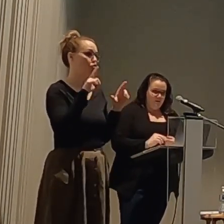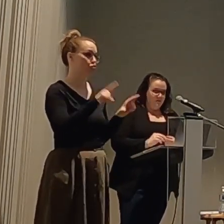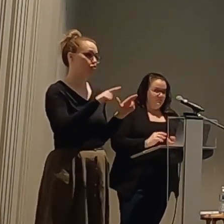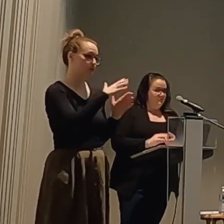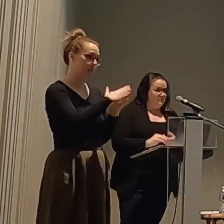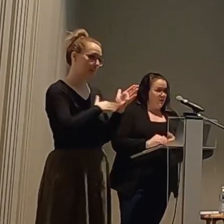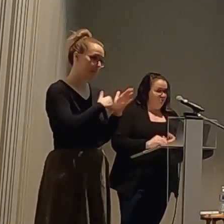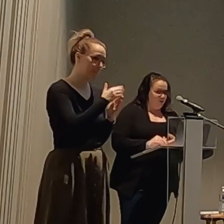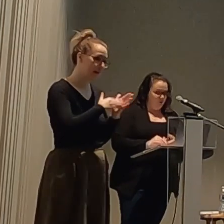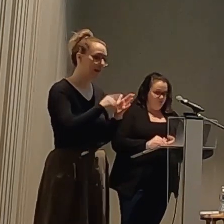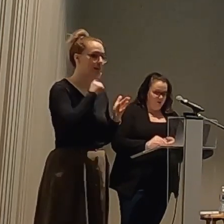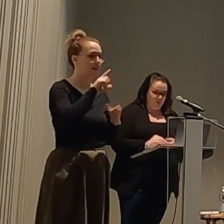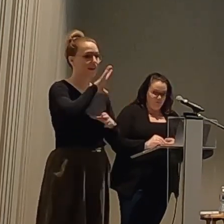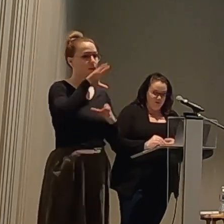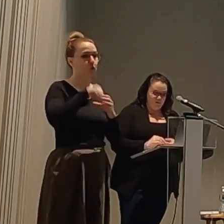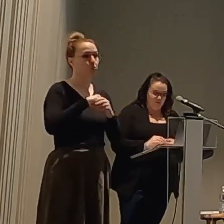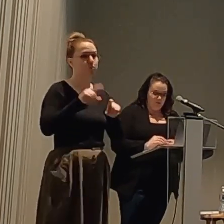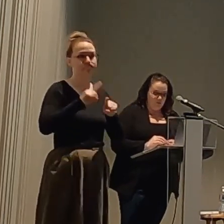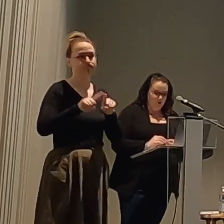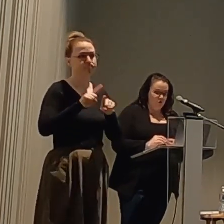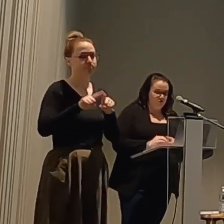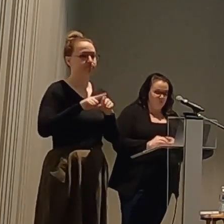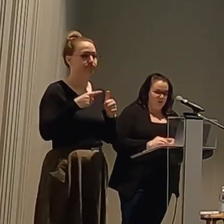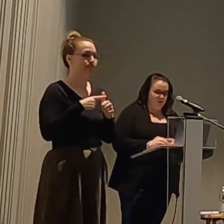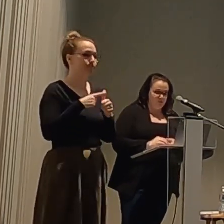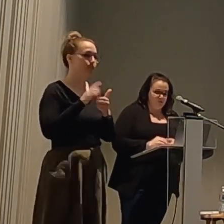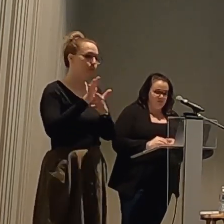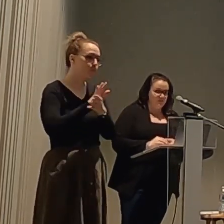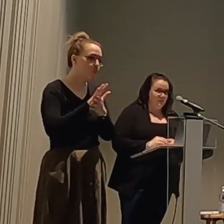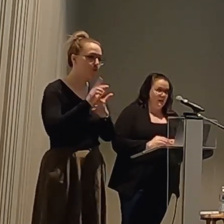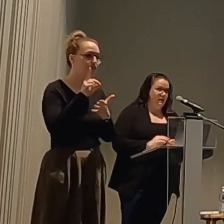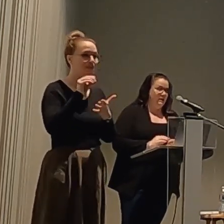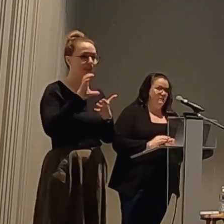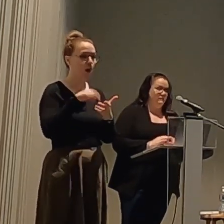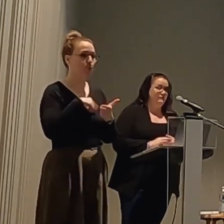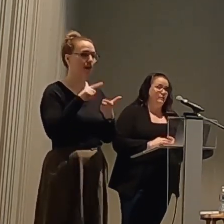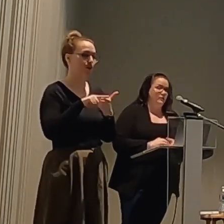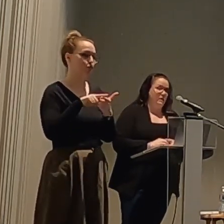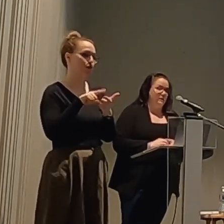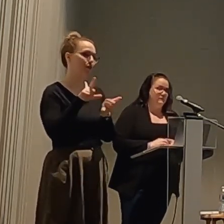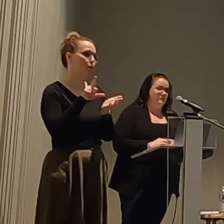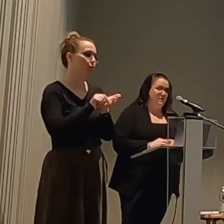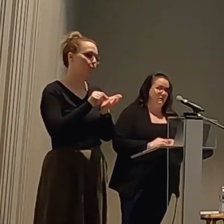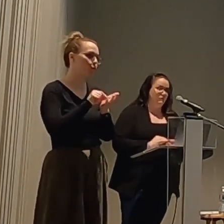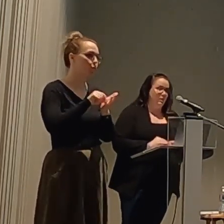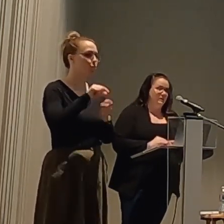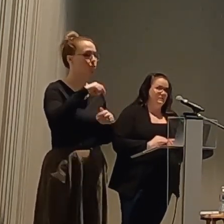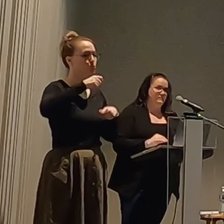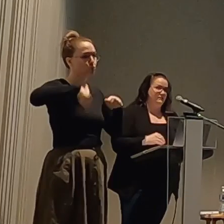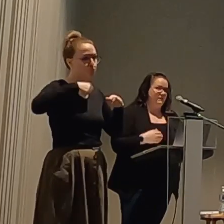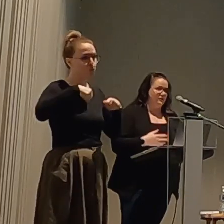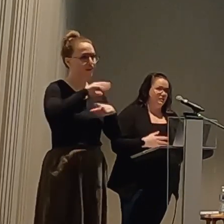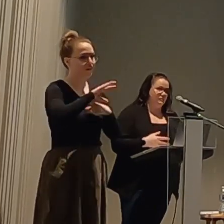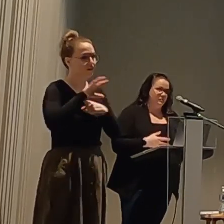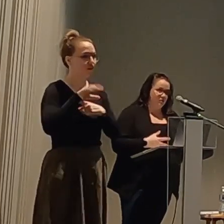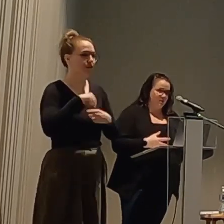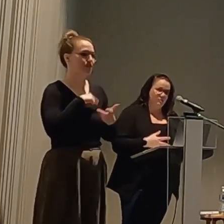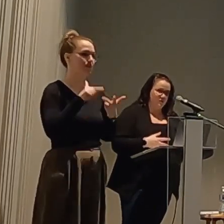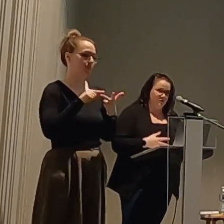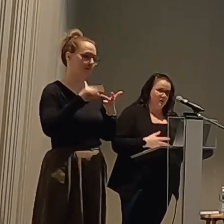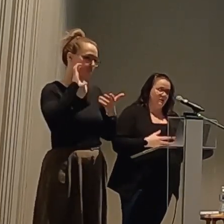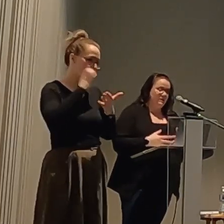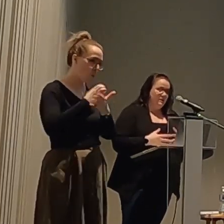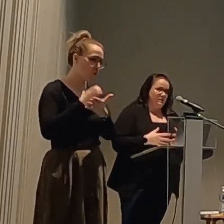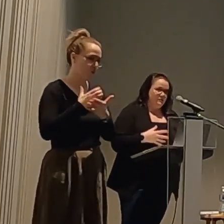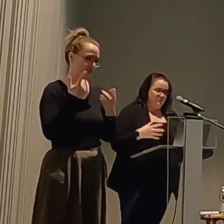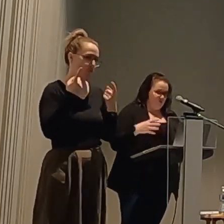included documentary films, newsreels, and photographs of what the fascist regime